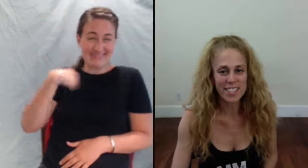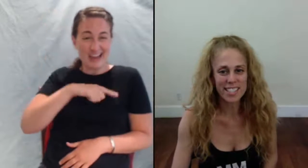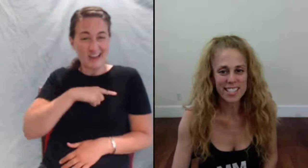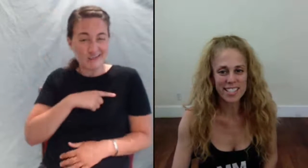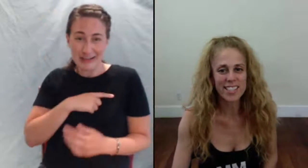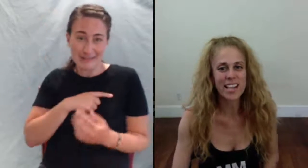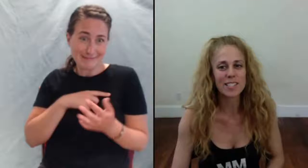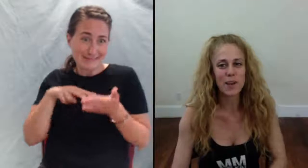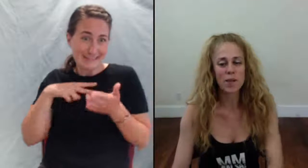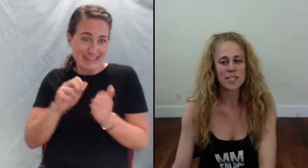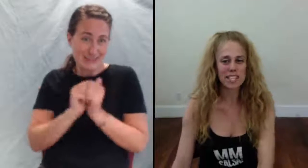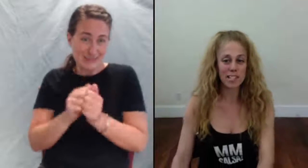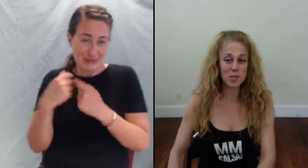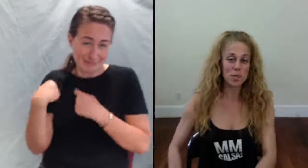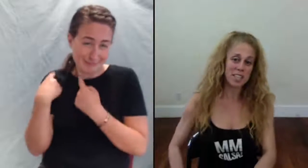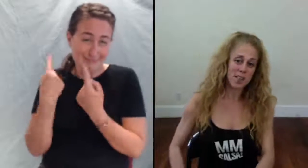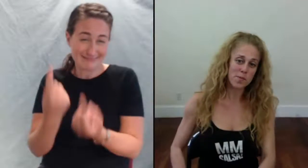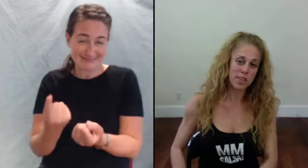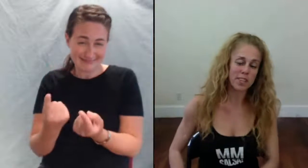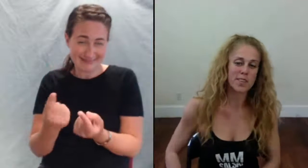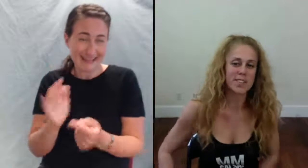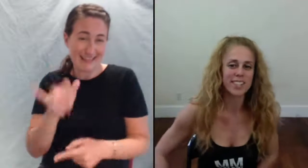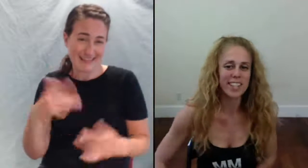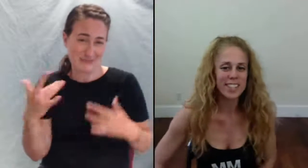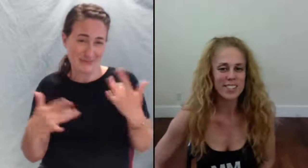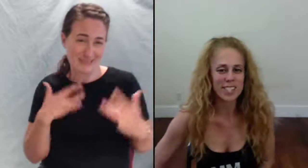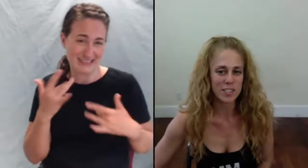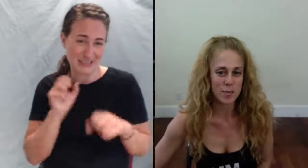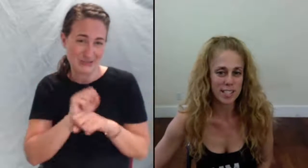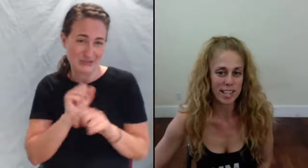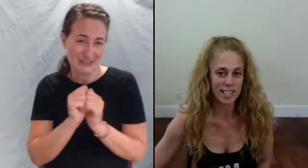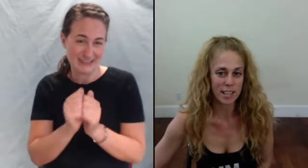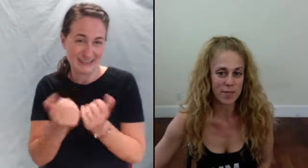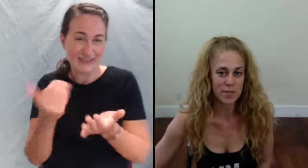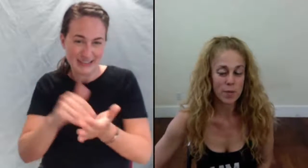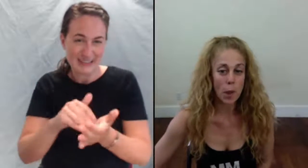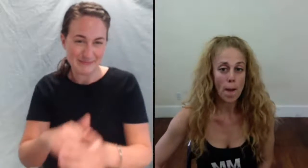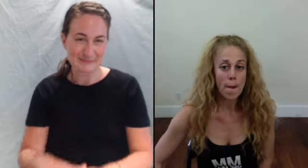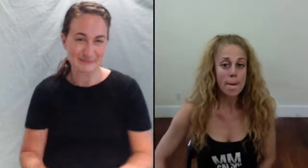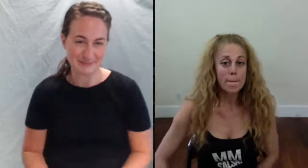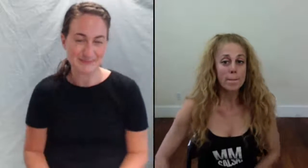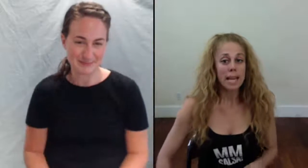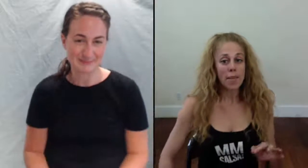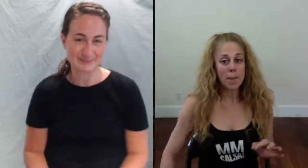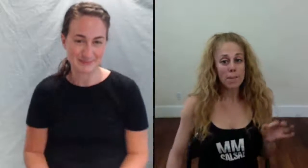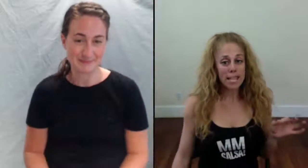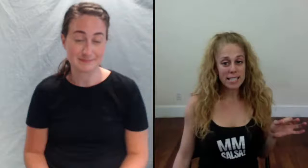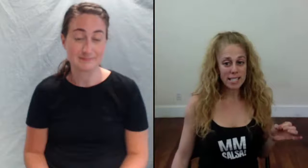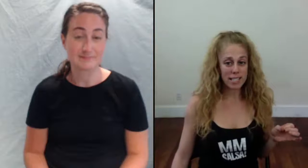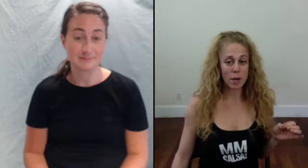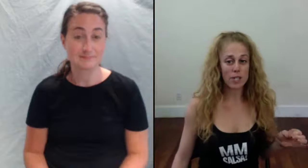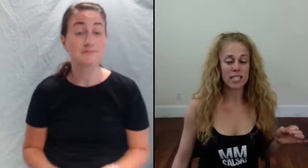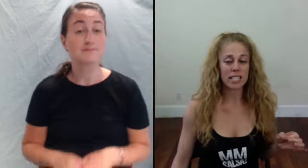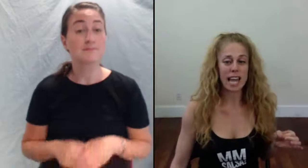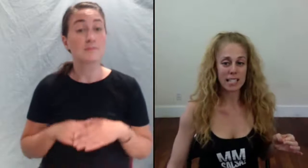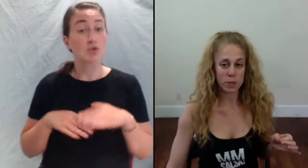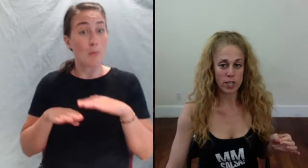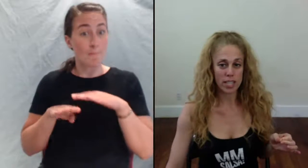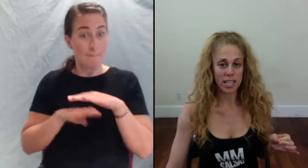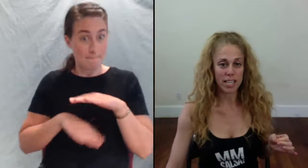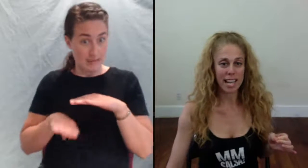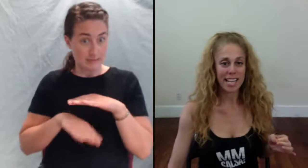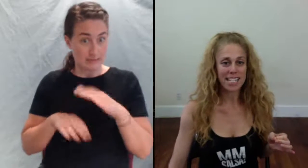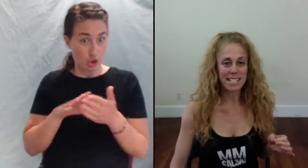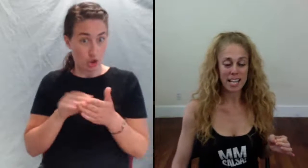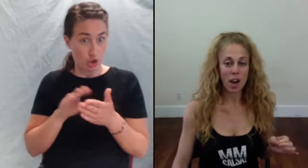together ever since. So that's why I'm excited to be here working with her to teach Cuban salsa. Now, the basics that we did last